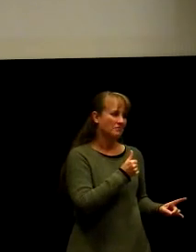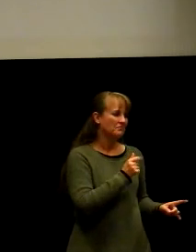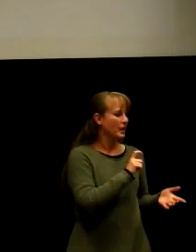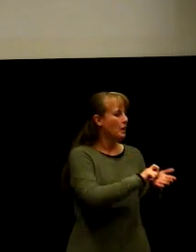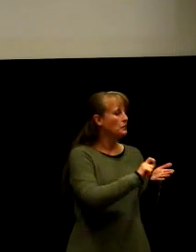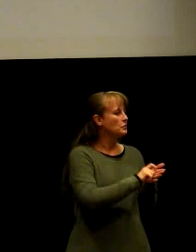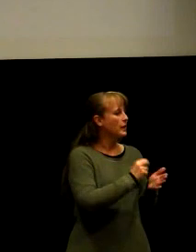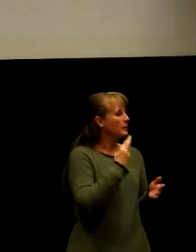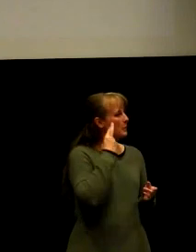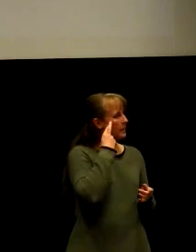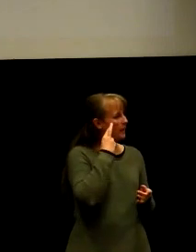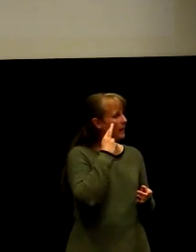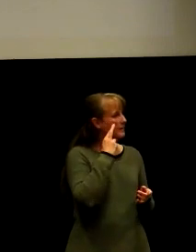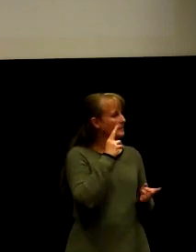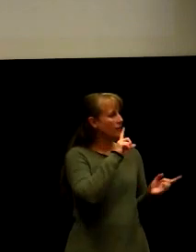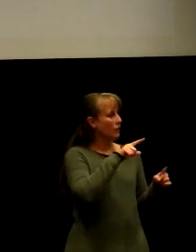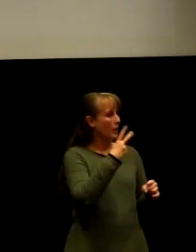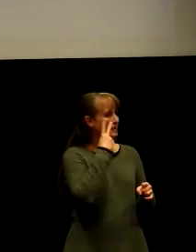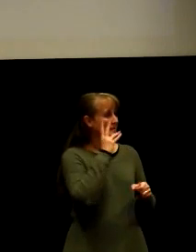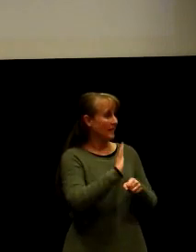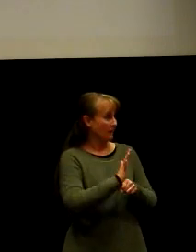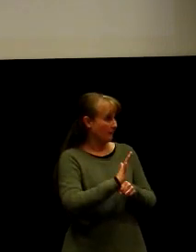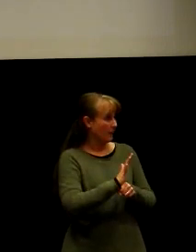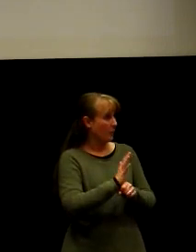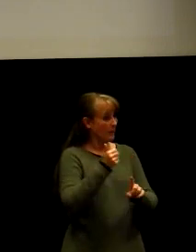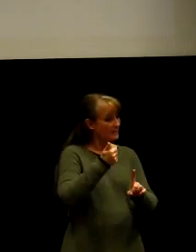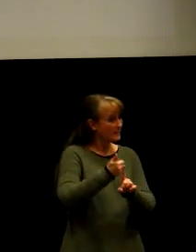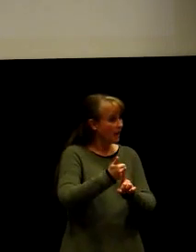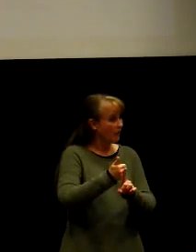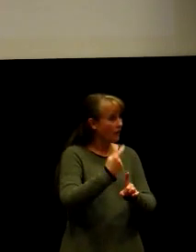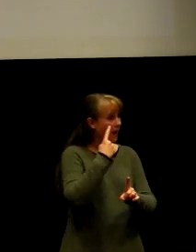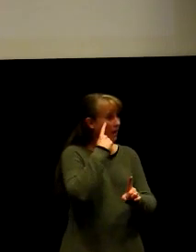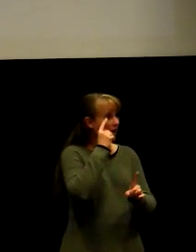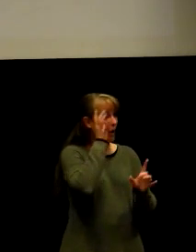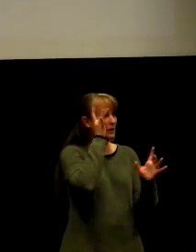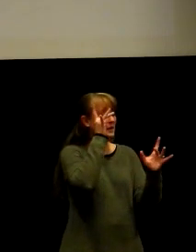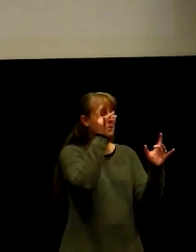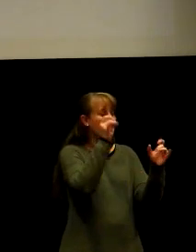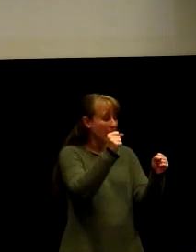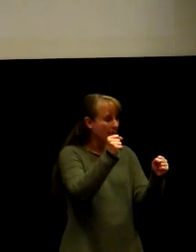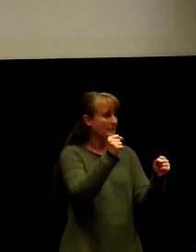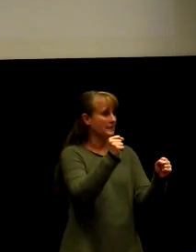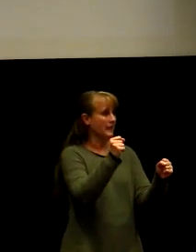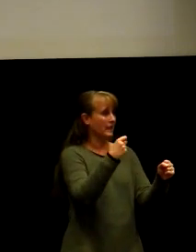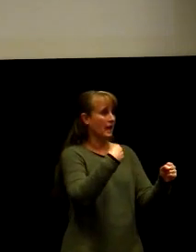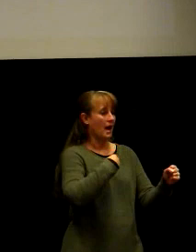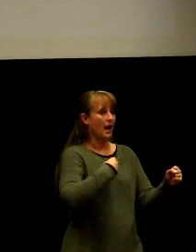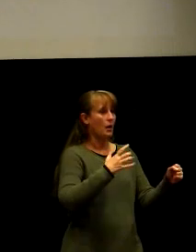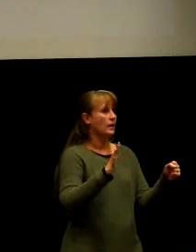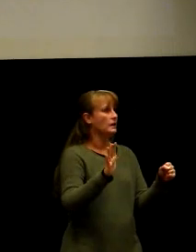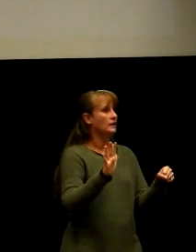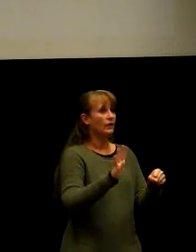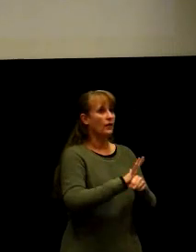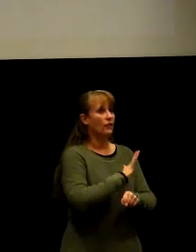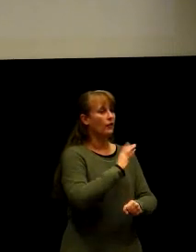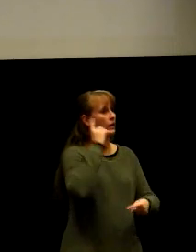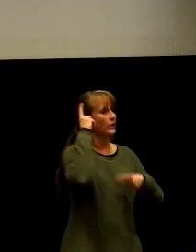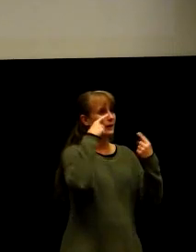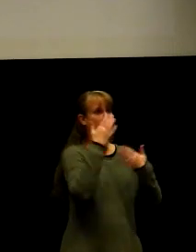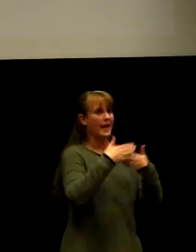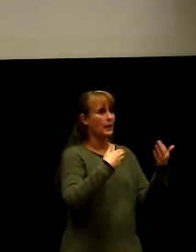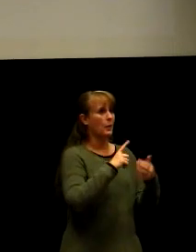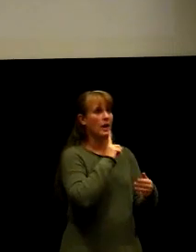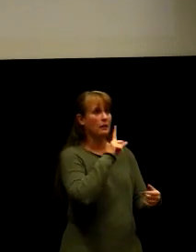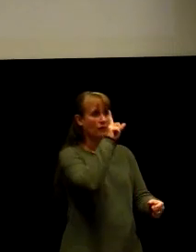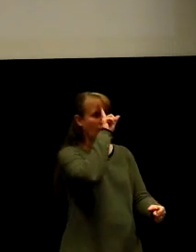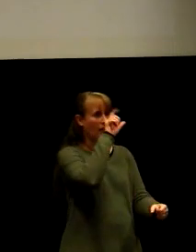was written because of going to see the film 2001, which I found amazing. I was out of my gourd anyway. I was very stoned when I